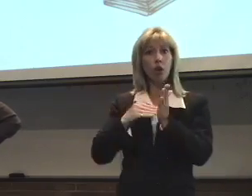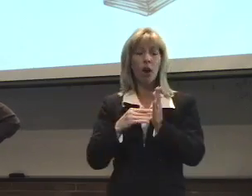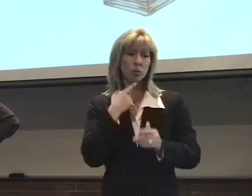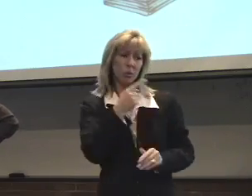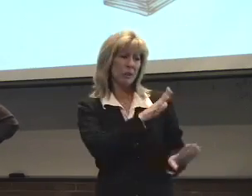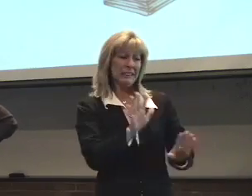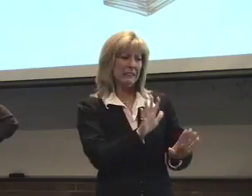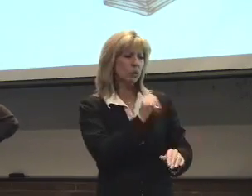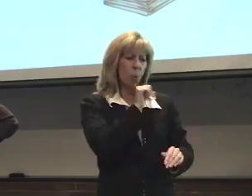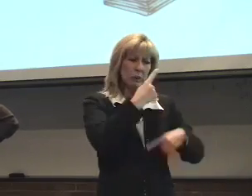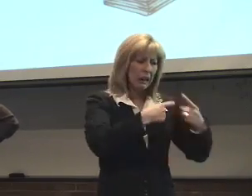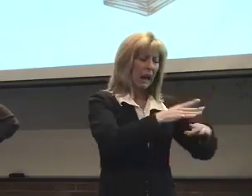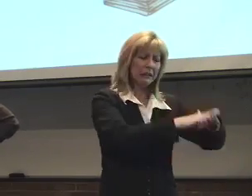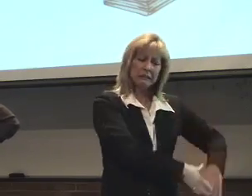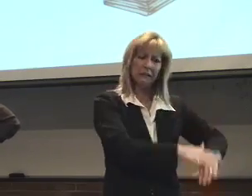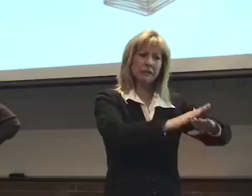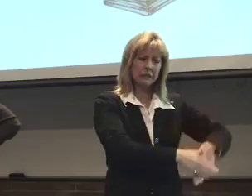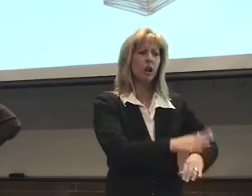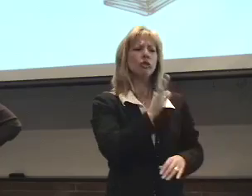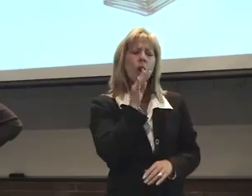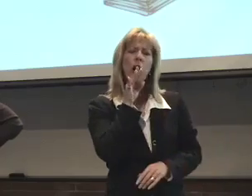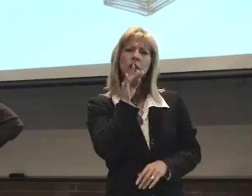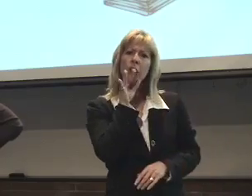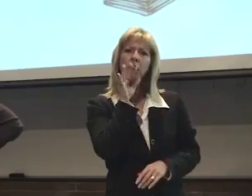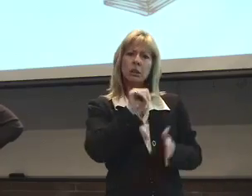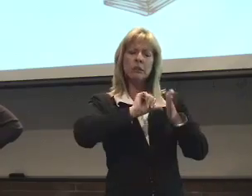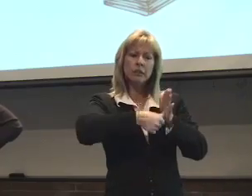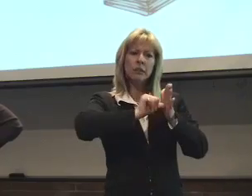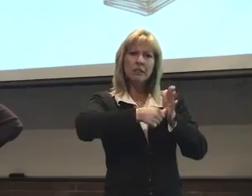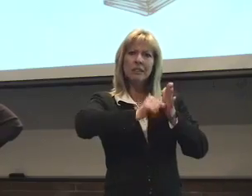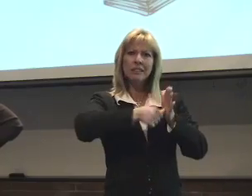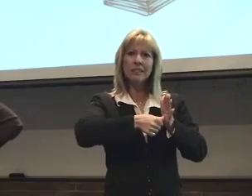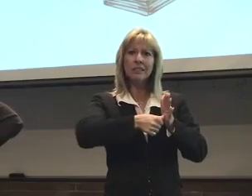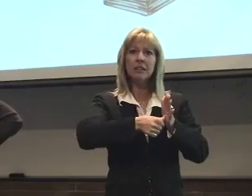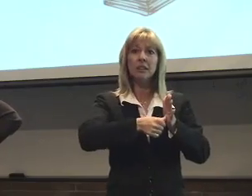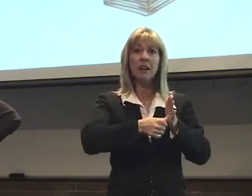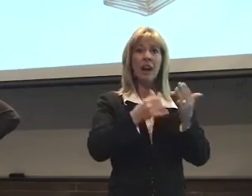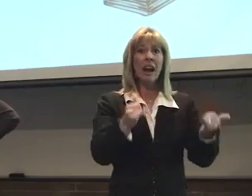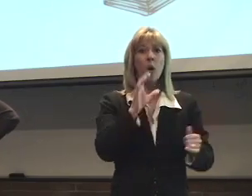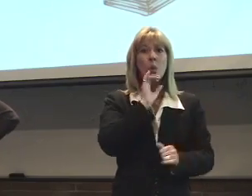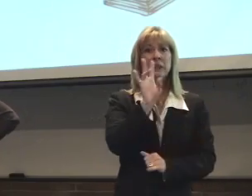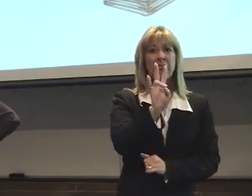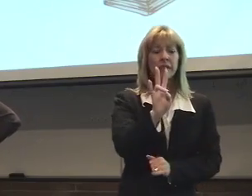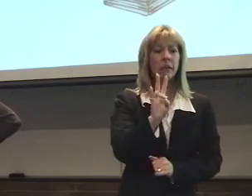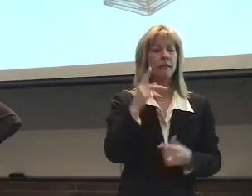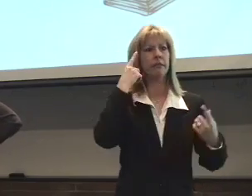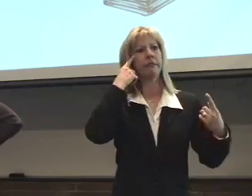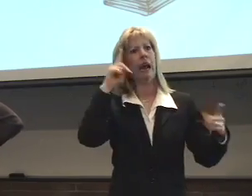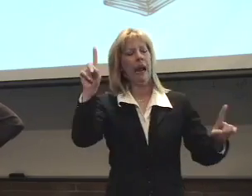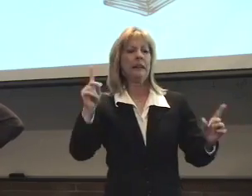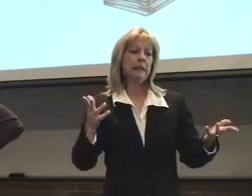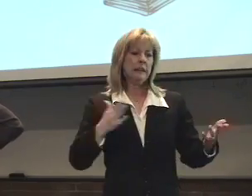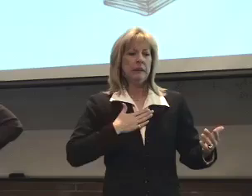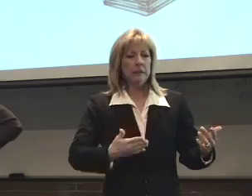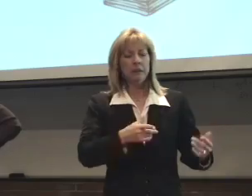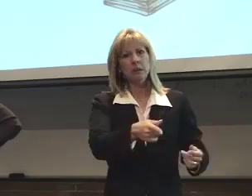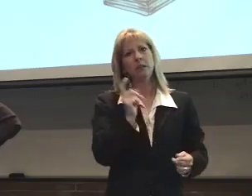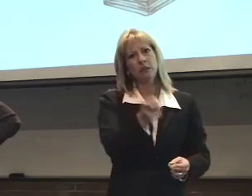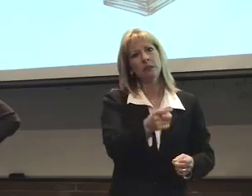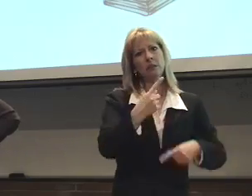old, minimal language skills, and now they're going to let her sign. So I mean, kind of ridiculous things of trying to get to a grade level reading